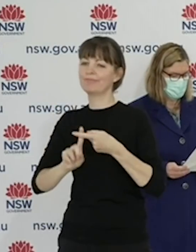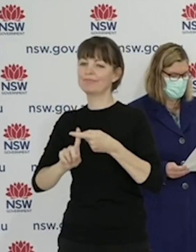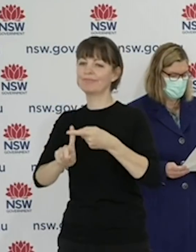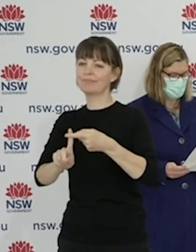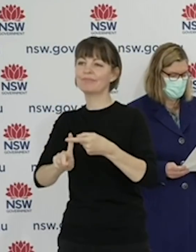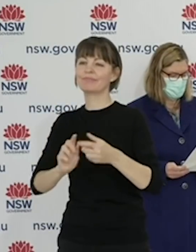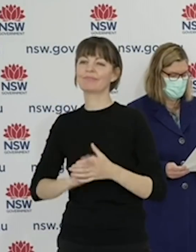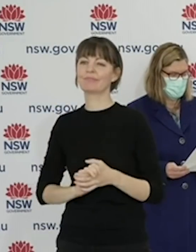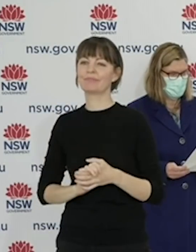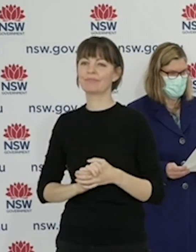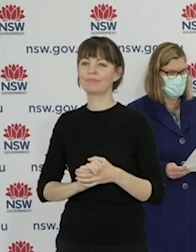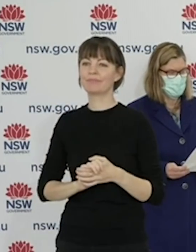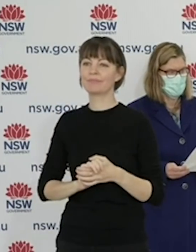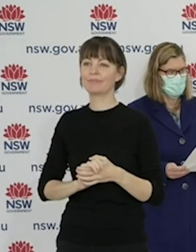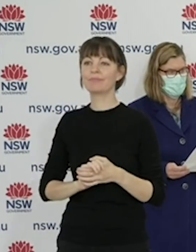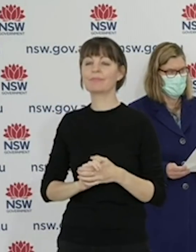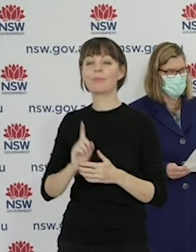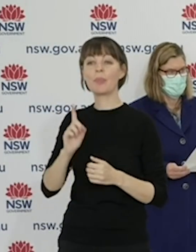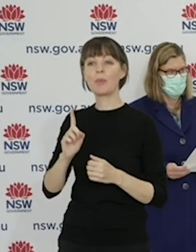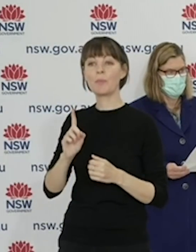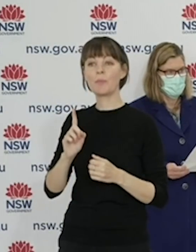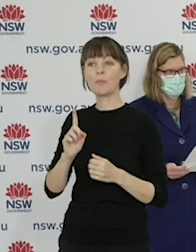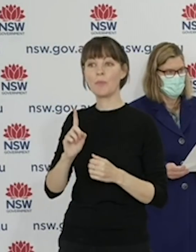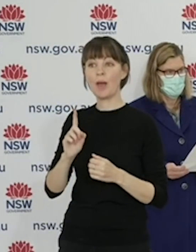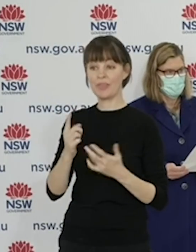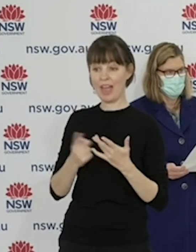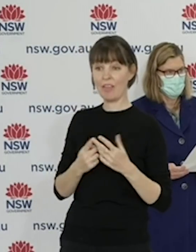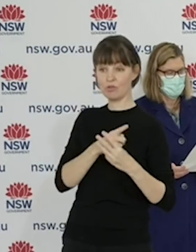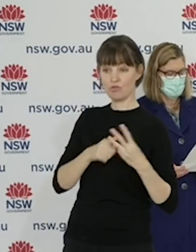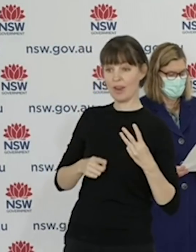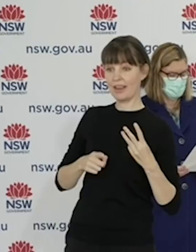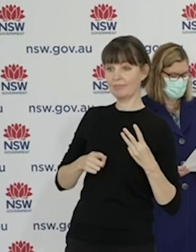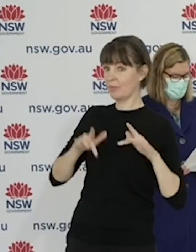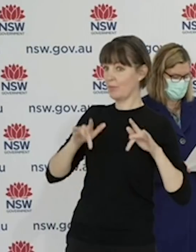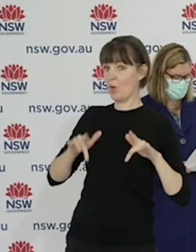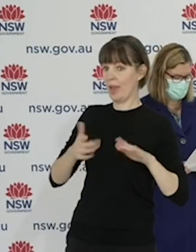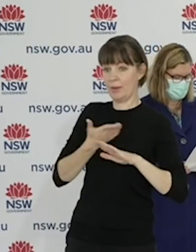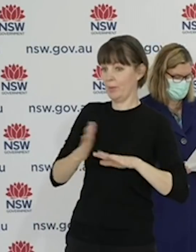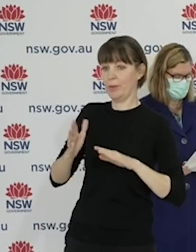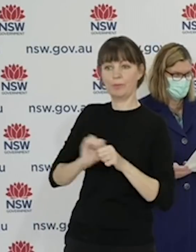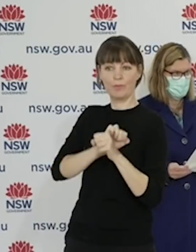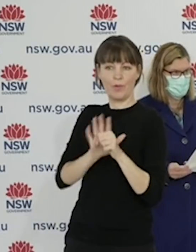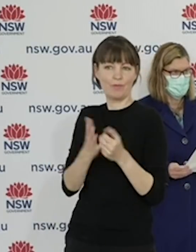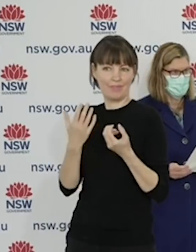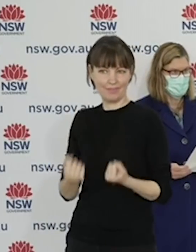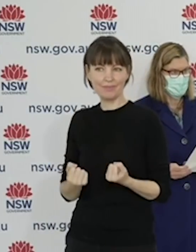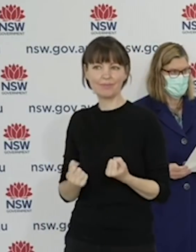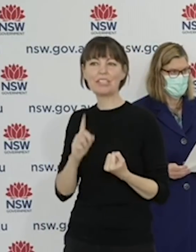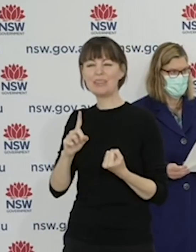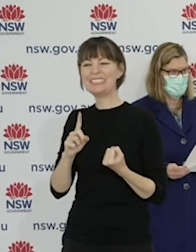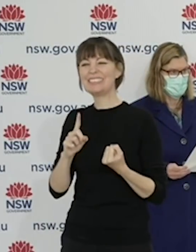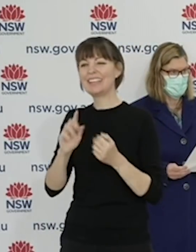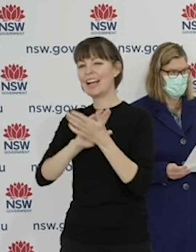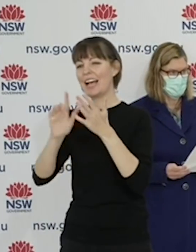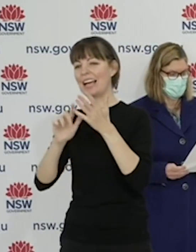But just to know that whilst the first three local government areas that I mentioned don't have any additional cases and things are looking very positive, Hunter New England,